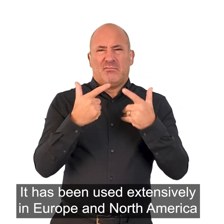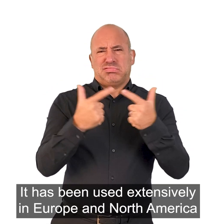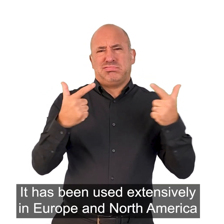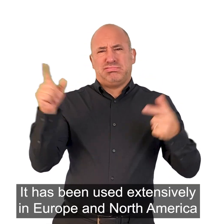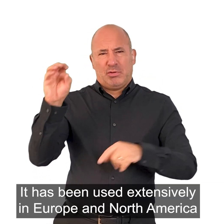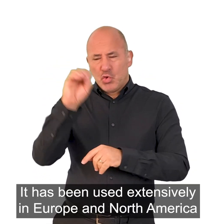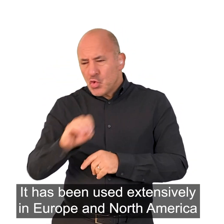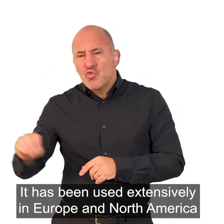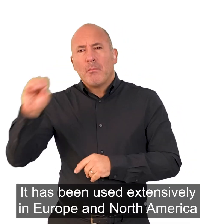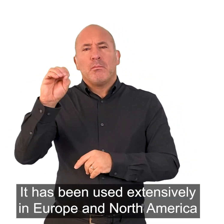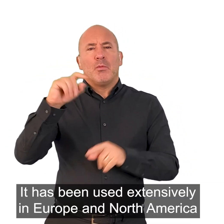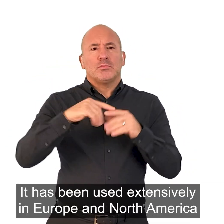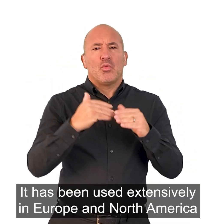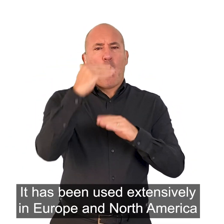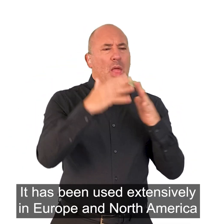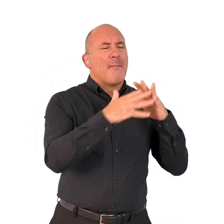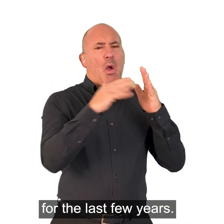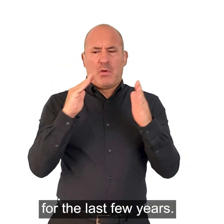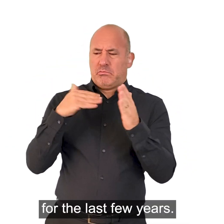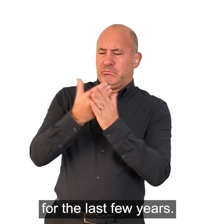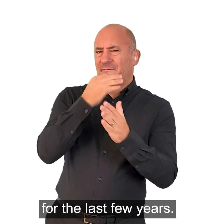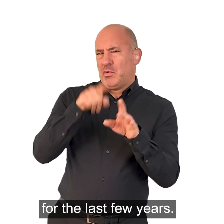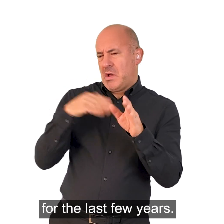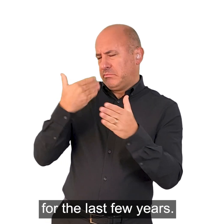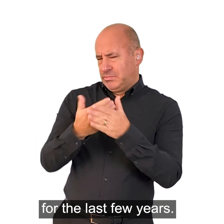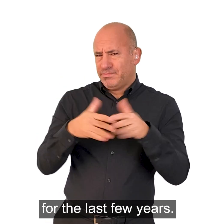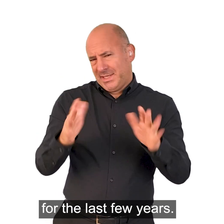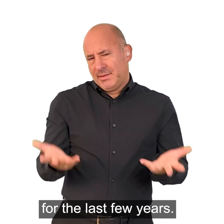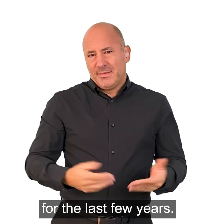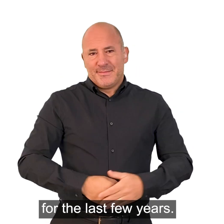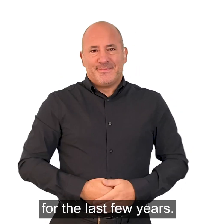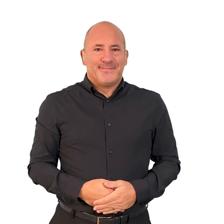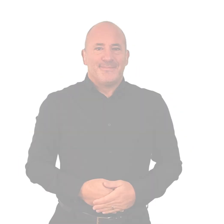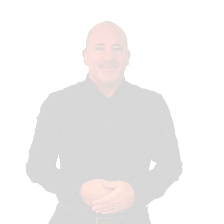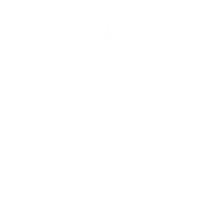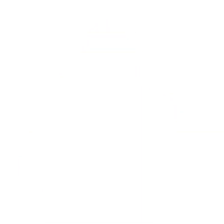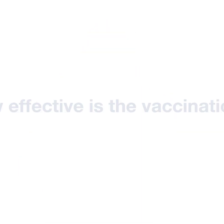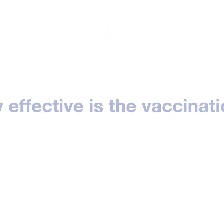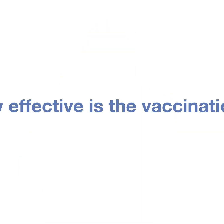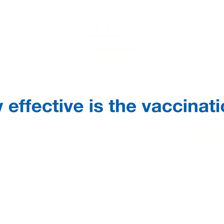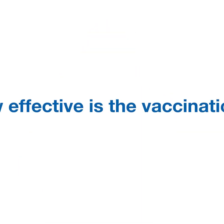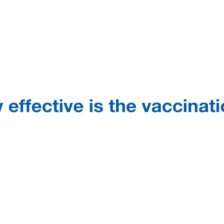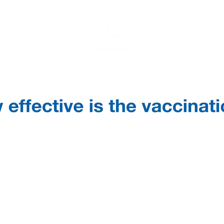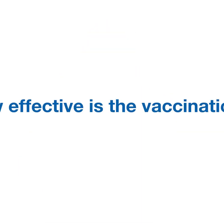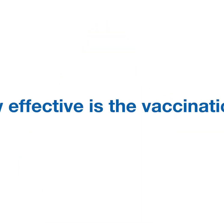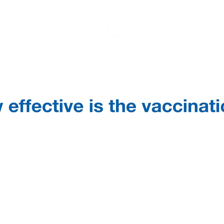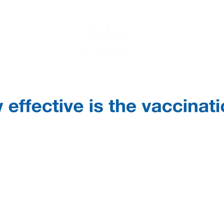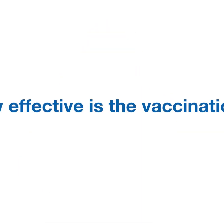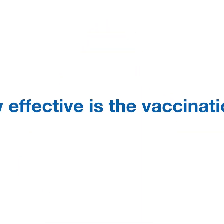It has been used extensively in Europe and North America for the last few years. How effective is the